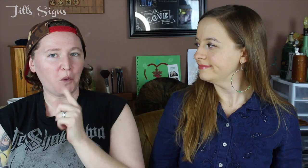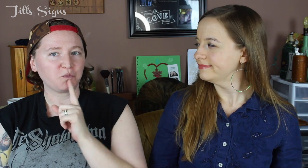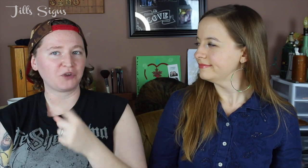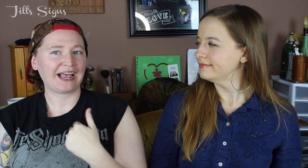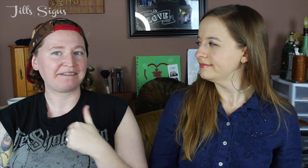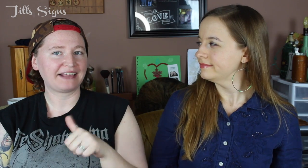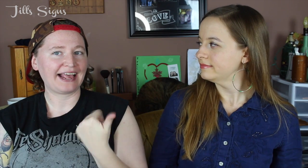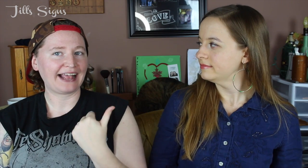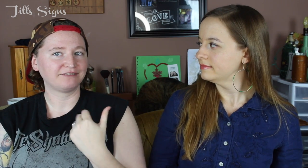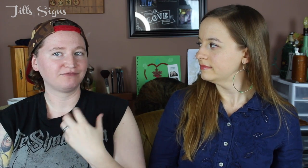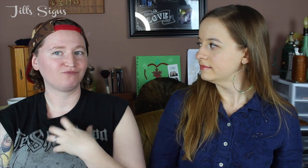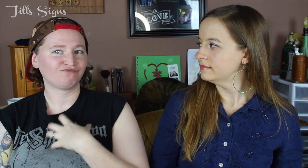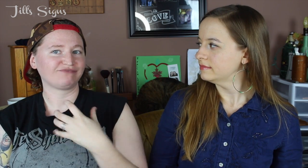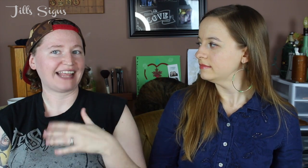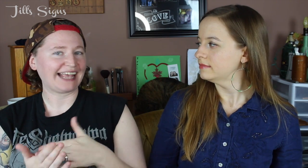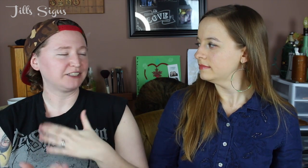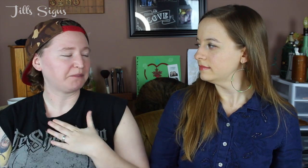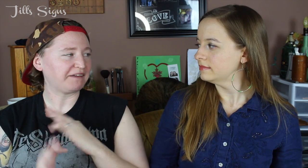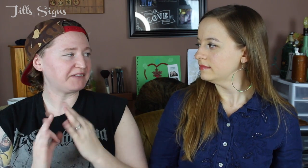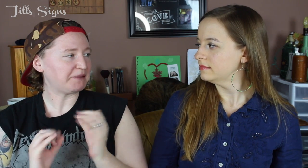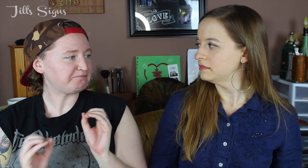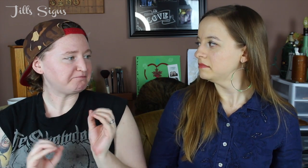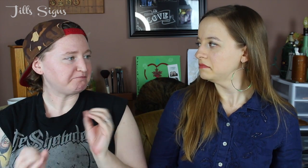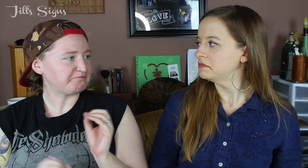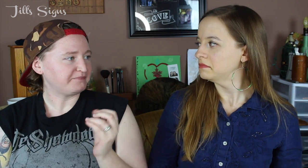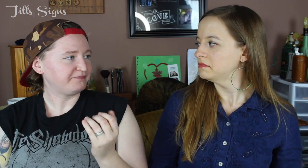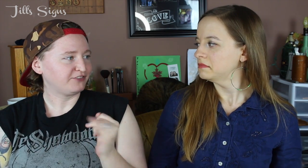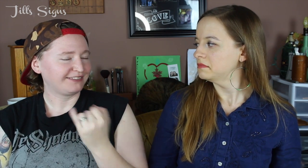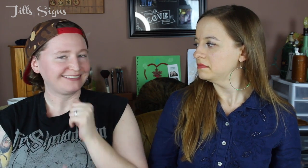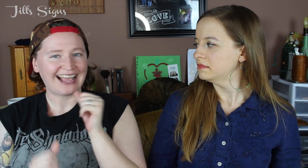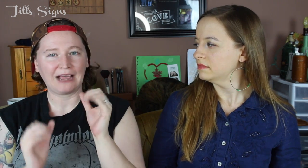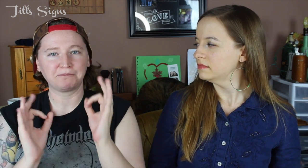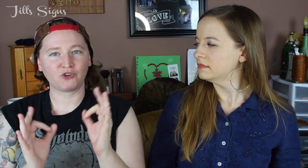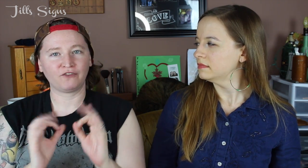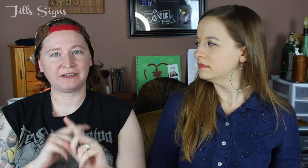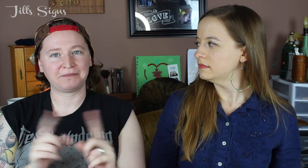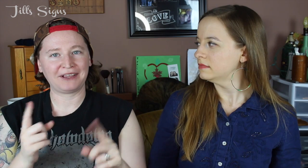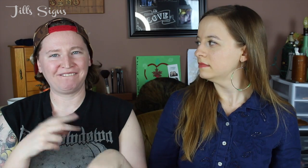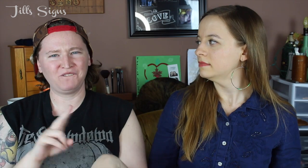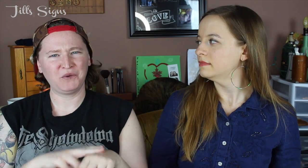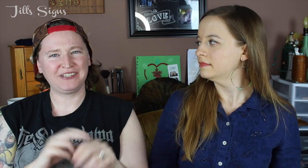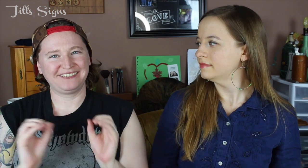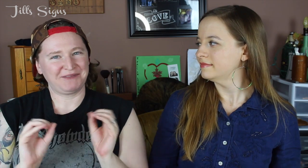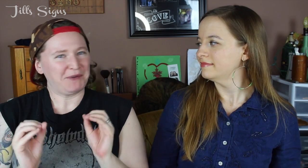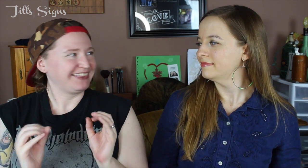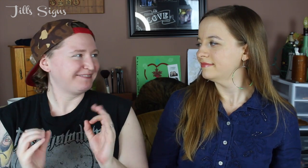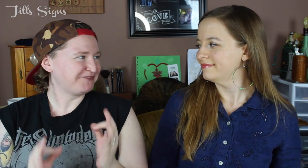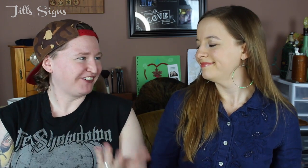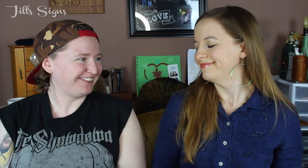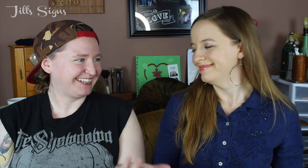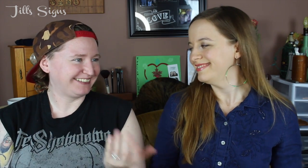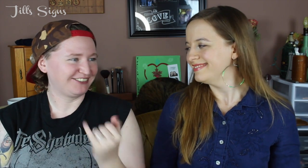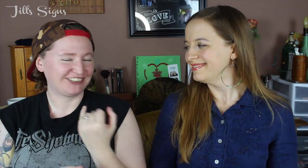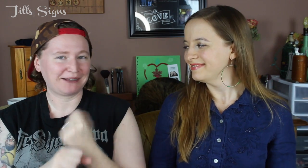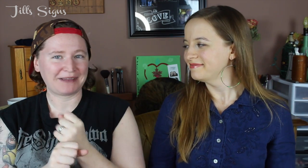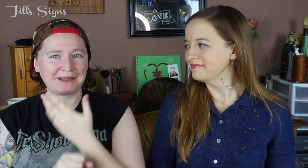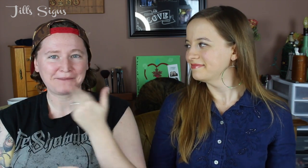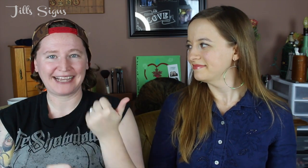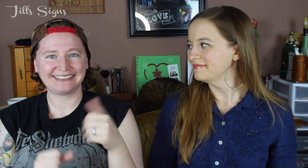And I don't really have any complaints against my family or anything. Just, it's not perfect, but of course, like, nobody's perfect. I mean, they